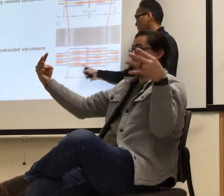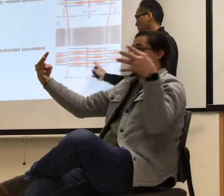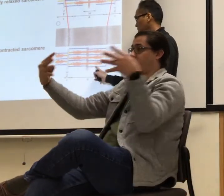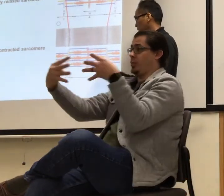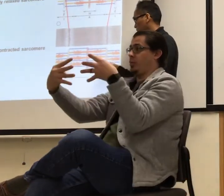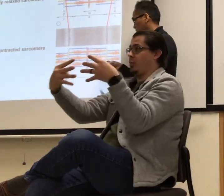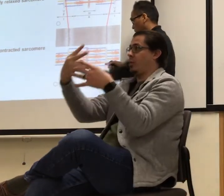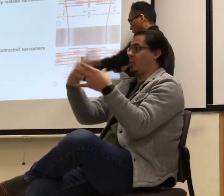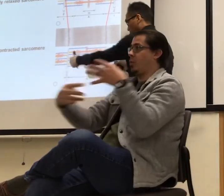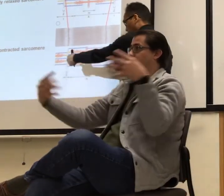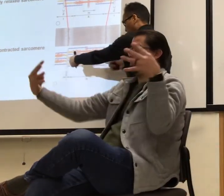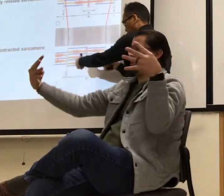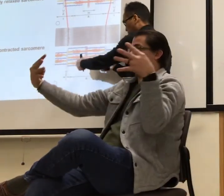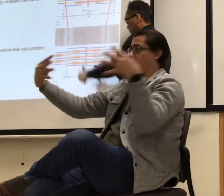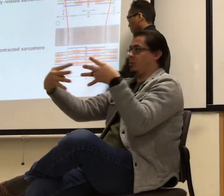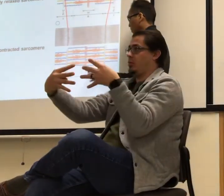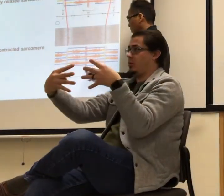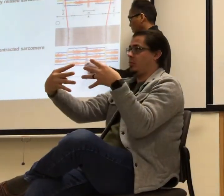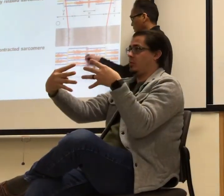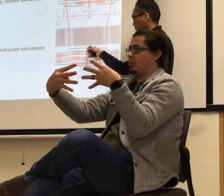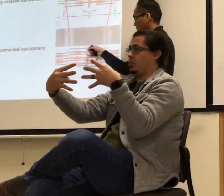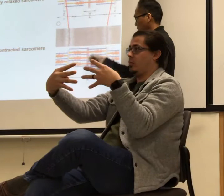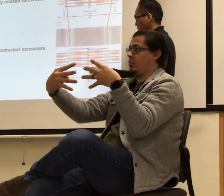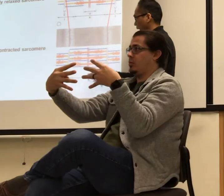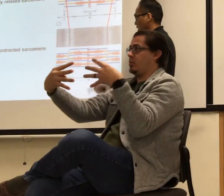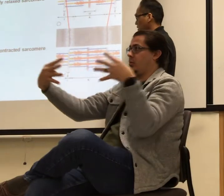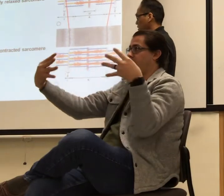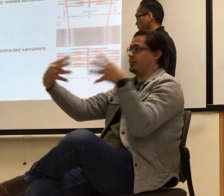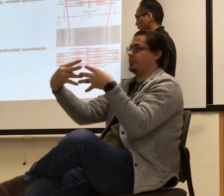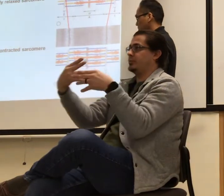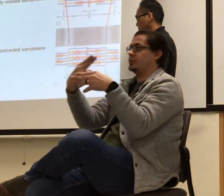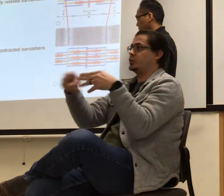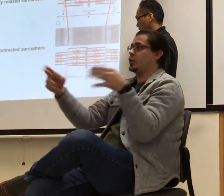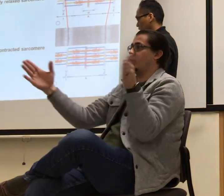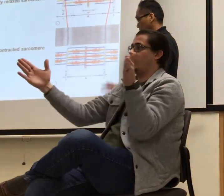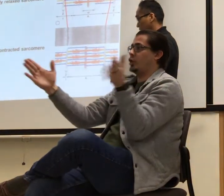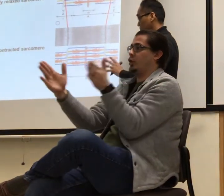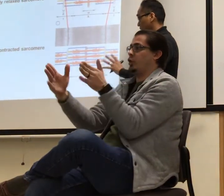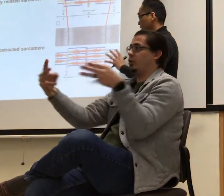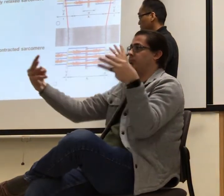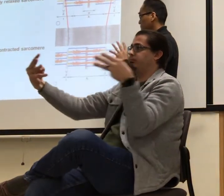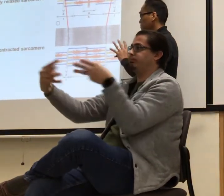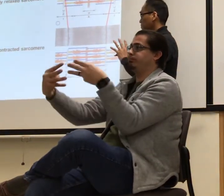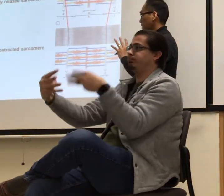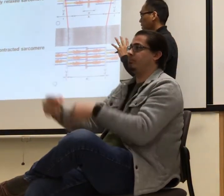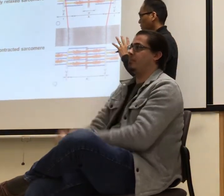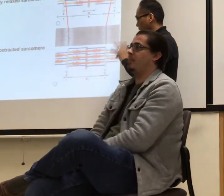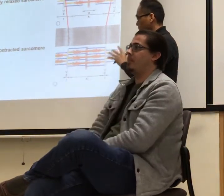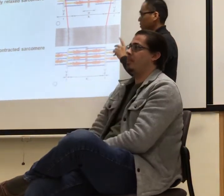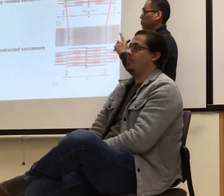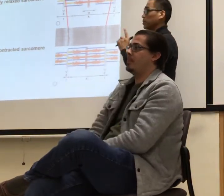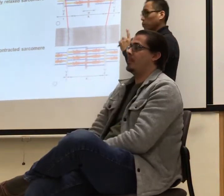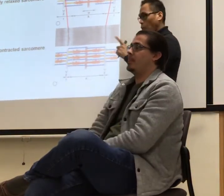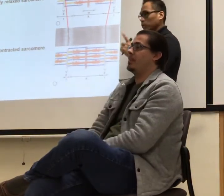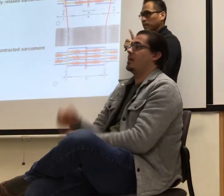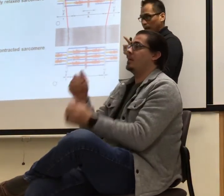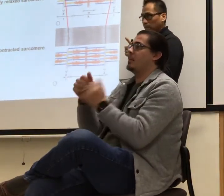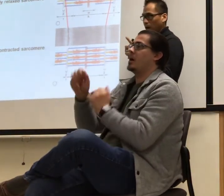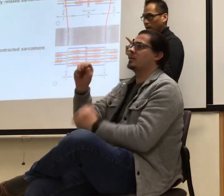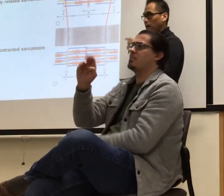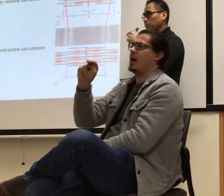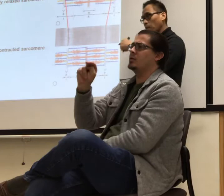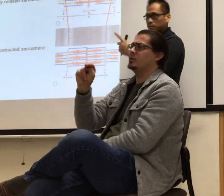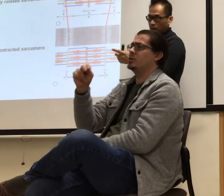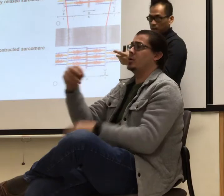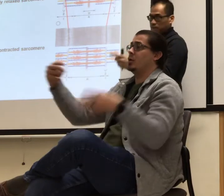this side and this side, it's kind of like the actin slides past the myosin, but towards the